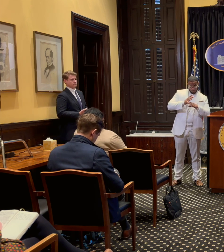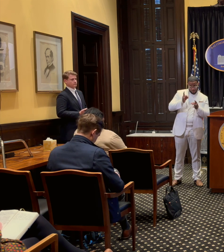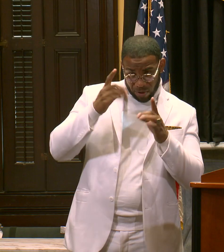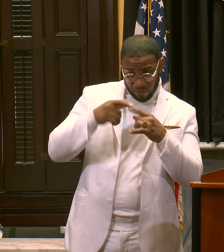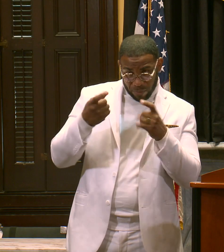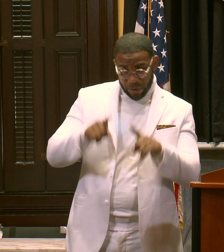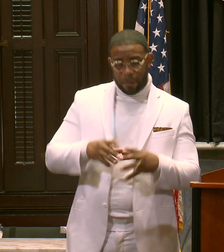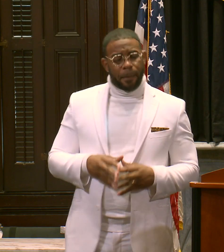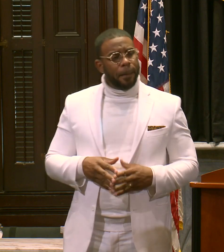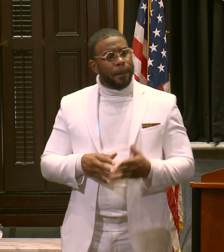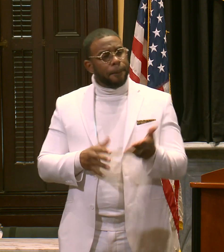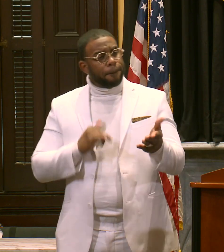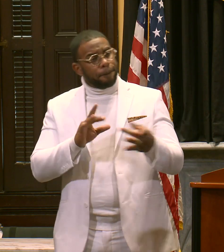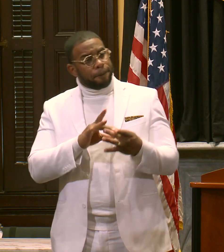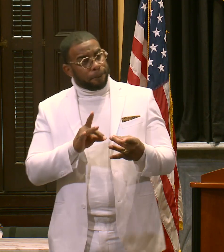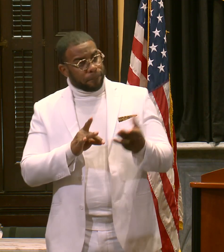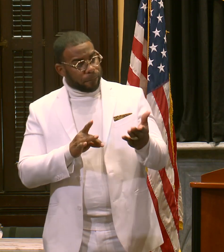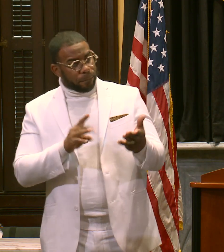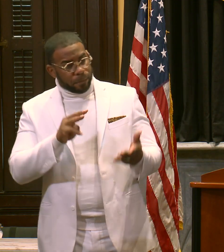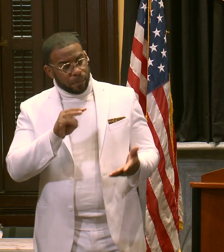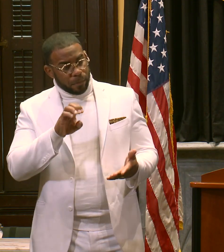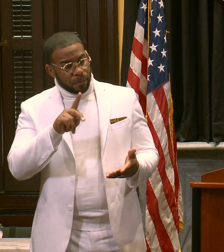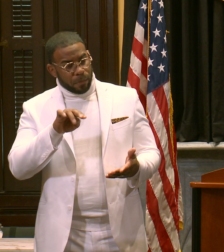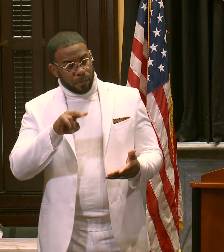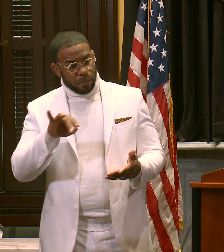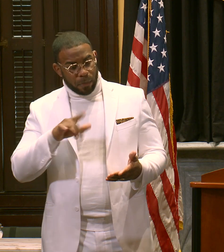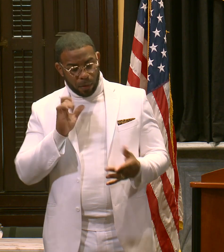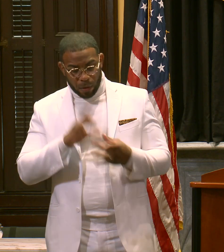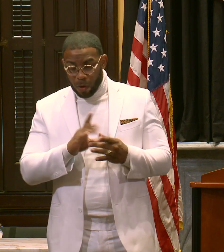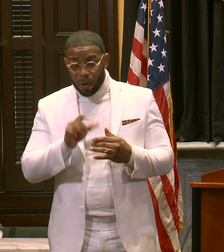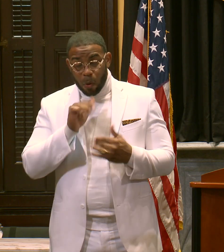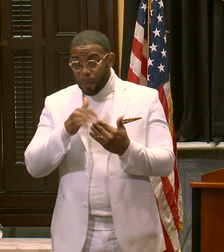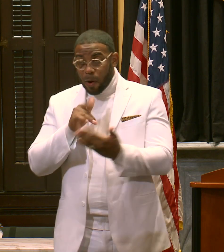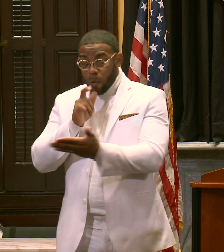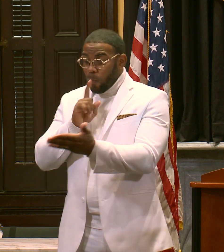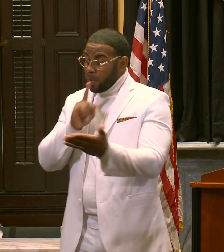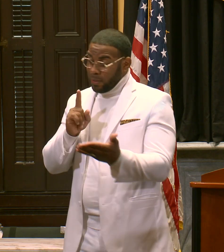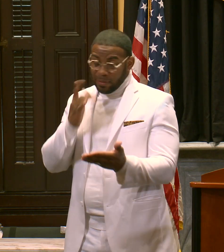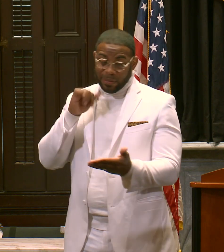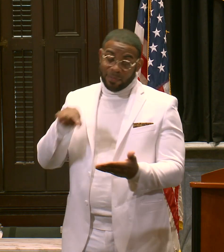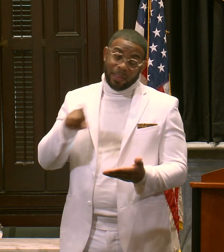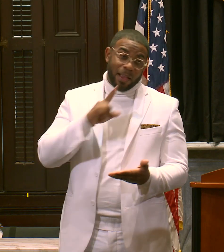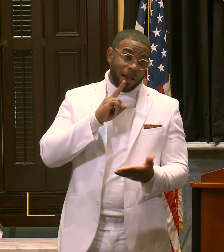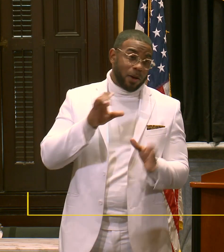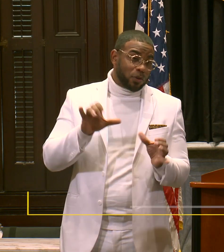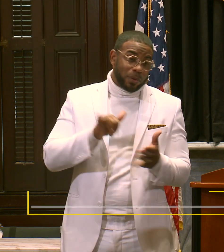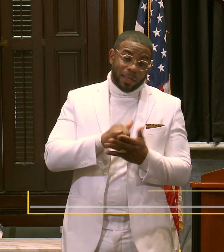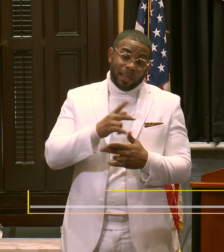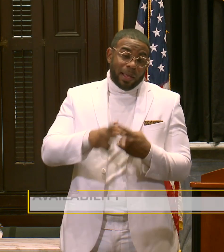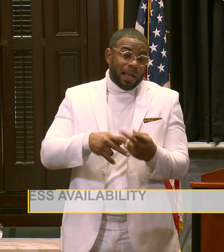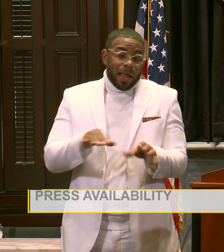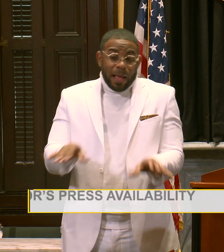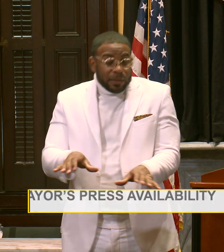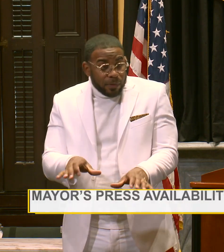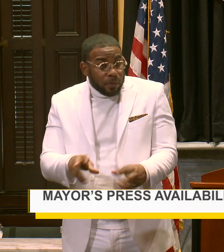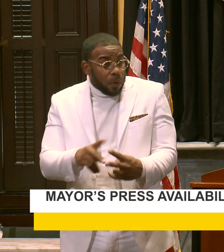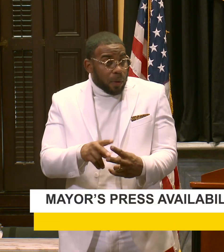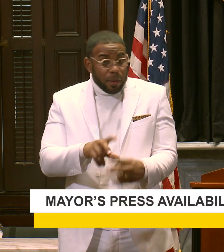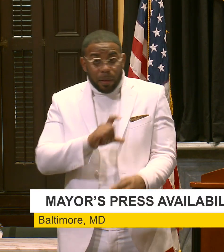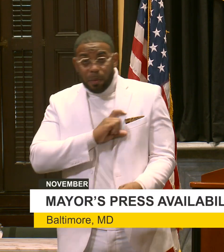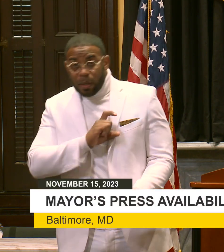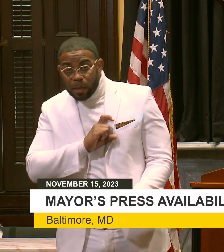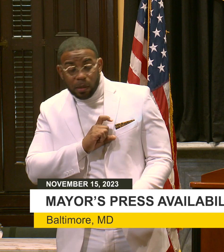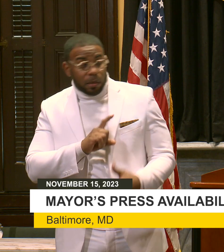violence from happening? What I'll say, Mackenzie, what I always say, no matter who it is, right? If they're doing that kind of activity, whether they're a